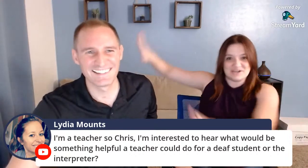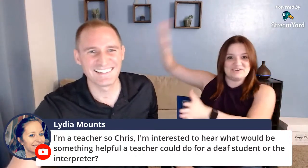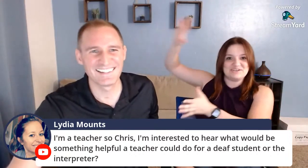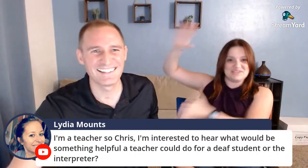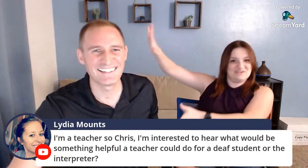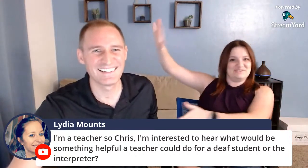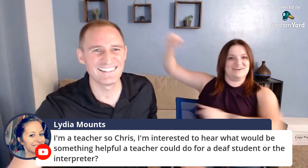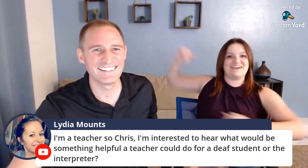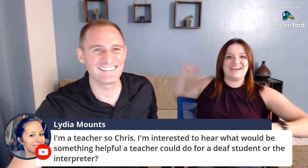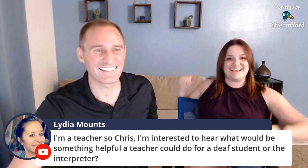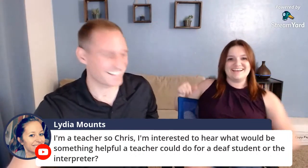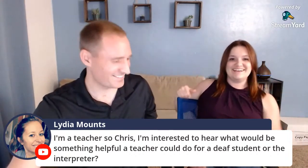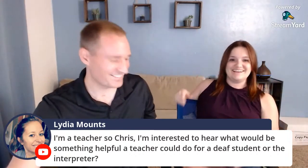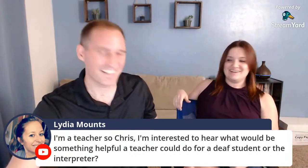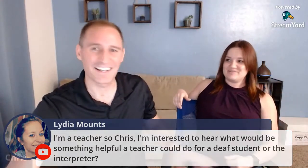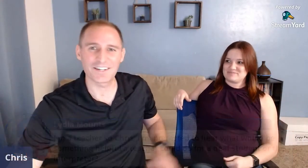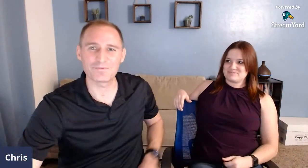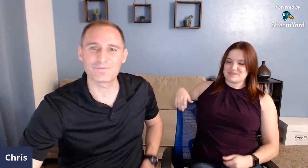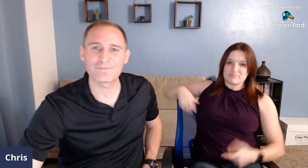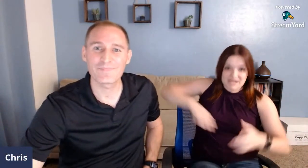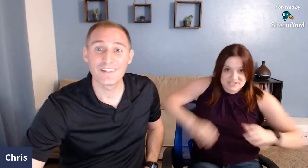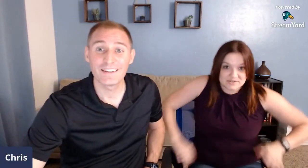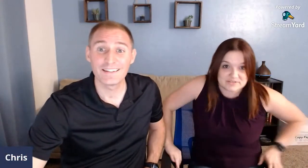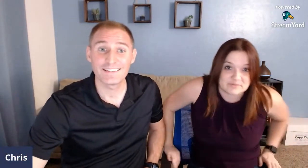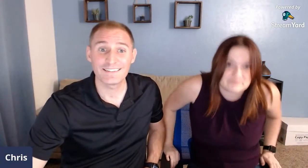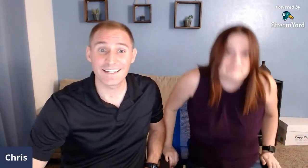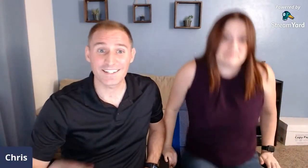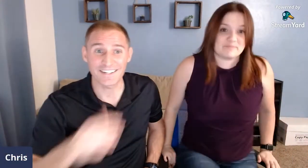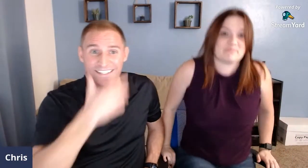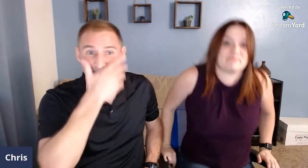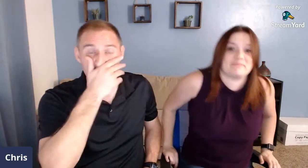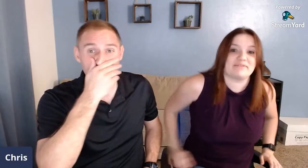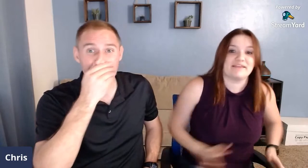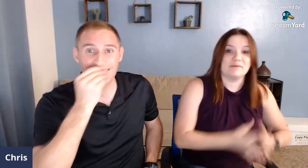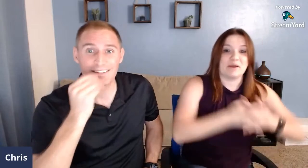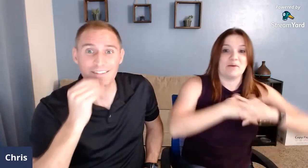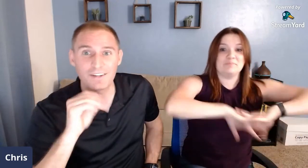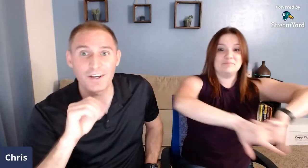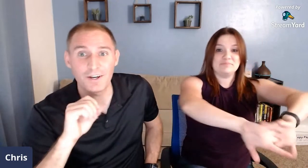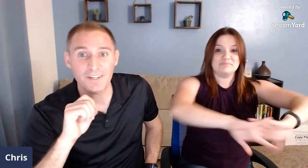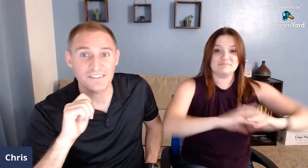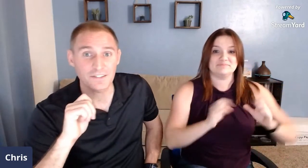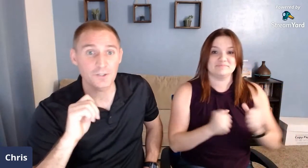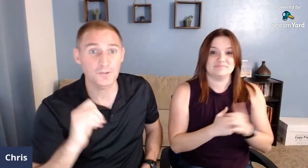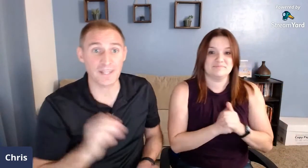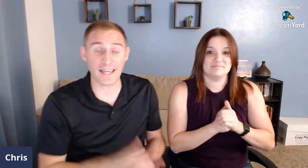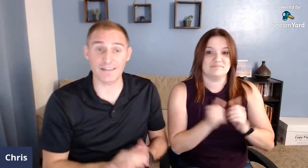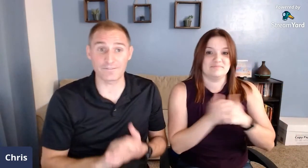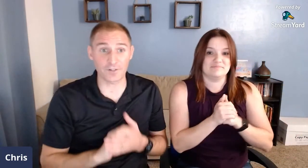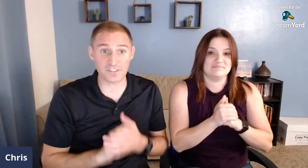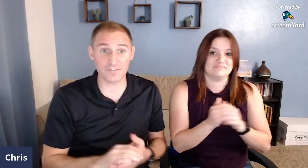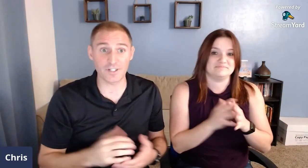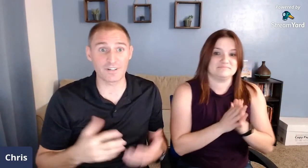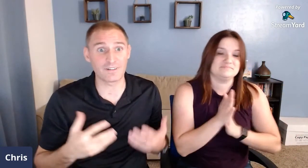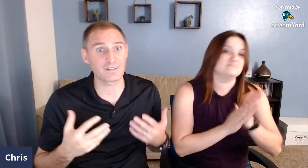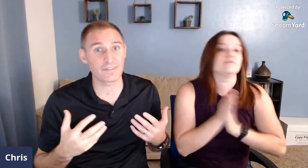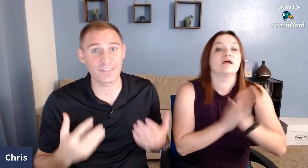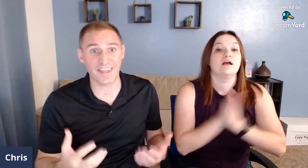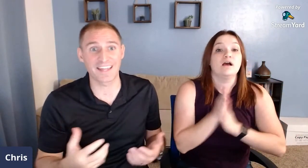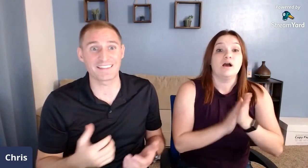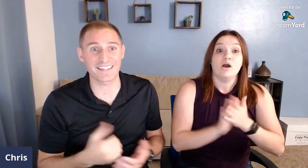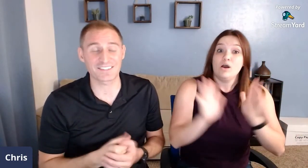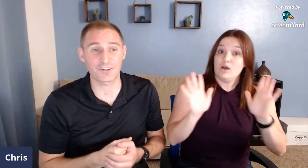That is so you. Okay. My turn to interpret. Yeah, go ahead. Here we go. Okay, so yeah, first of